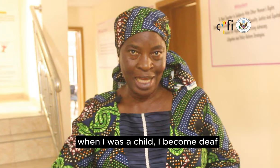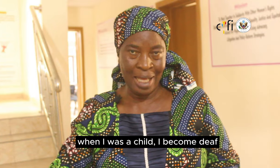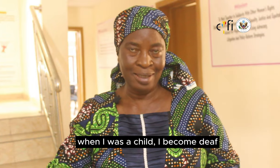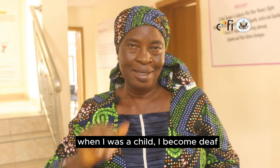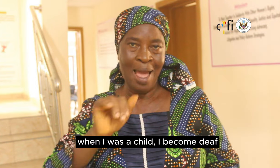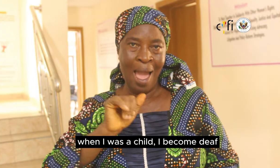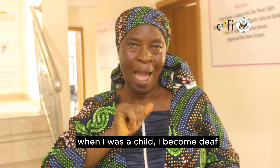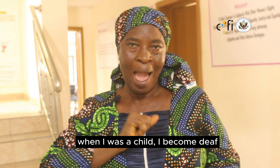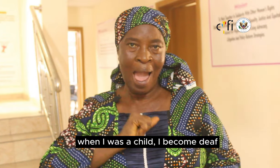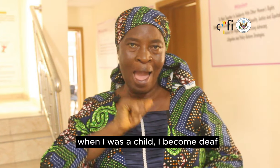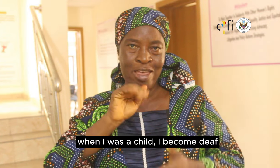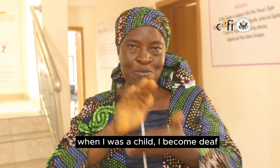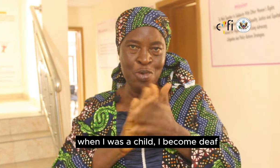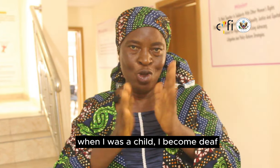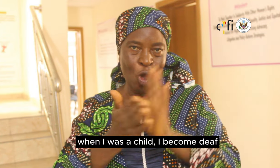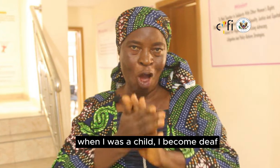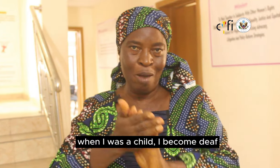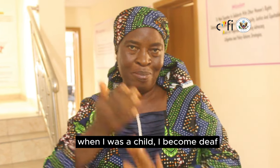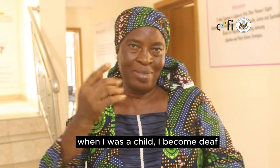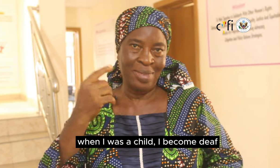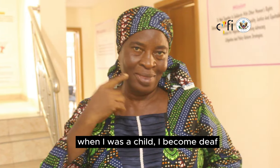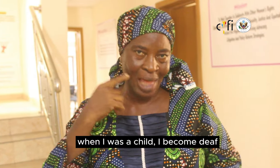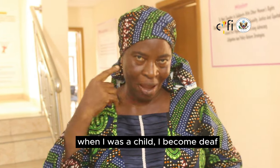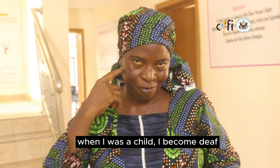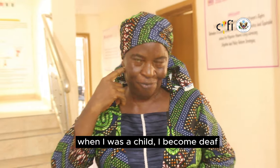I wrestle a child. I become deaf.